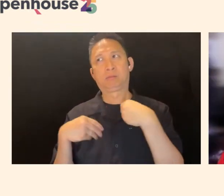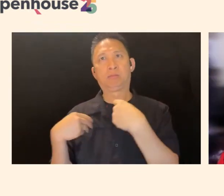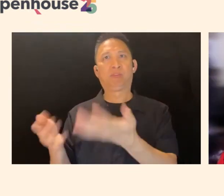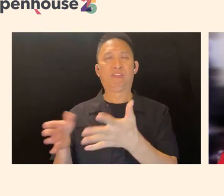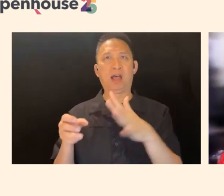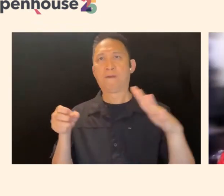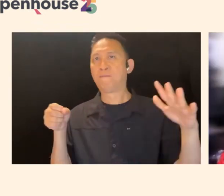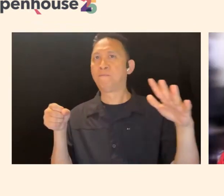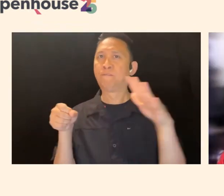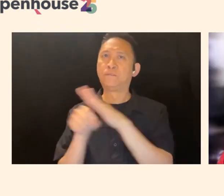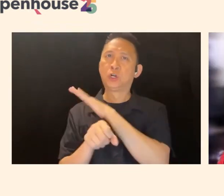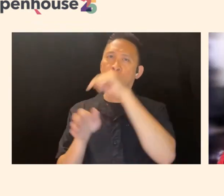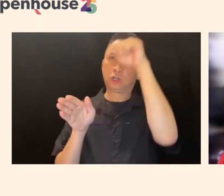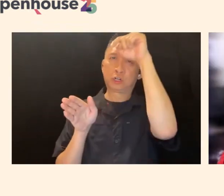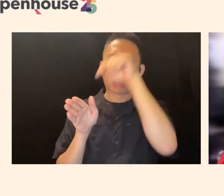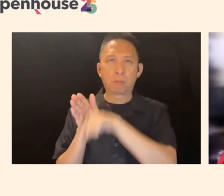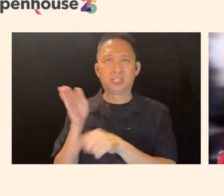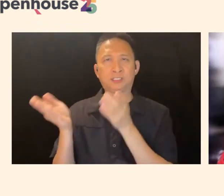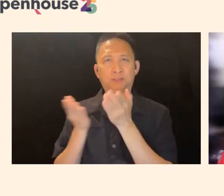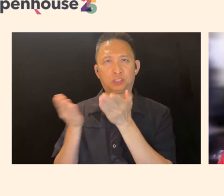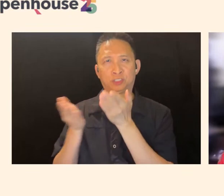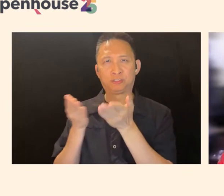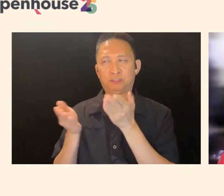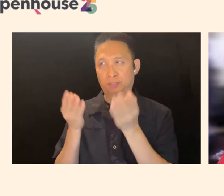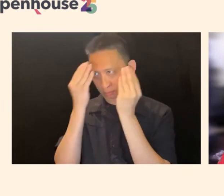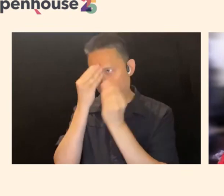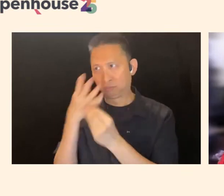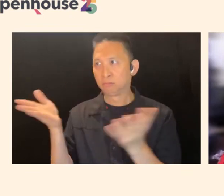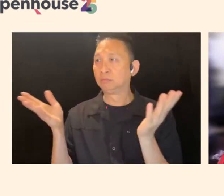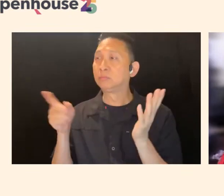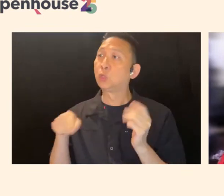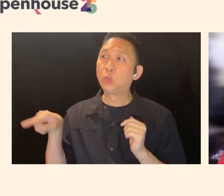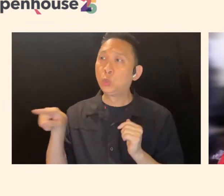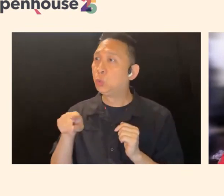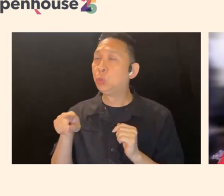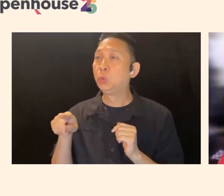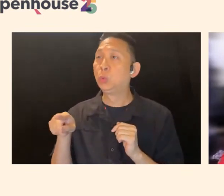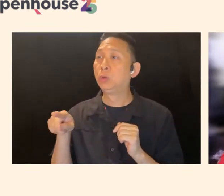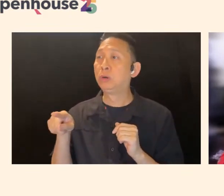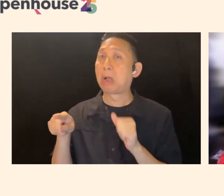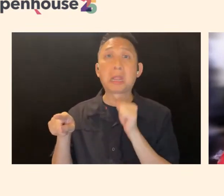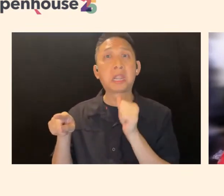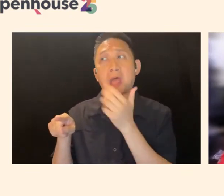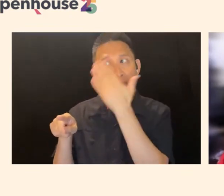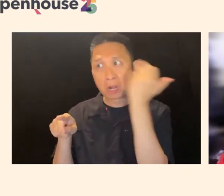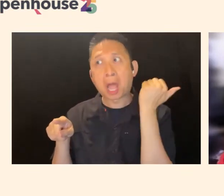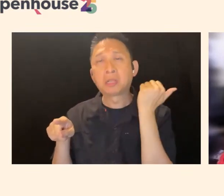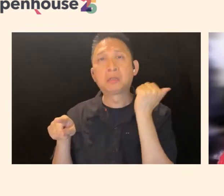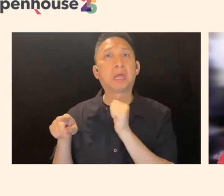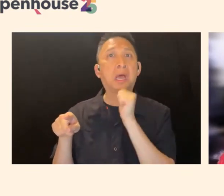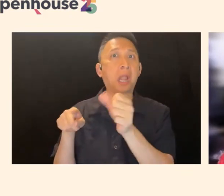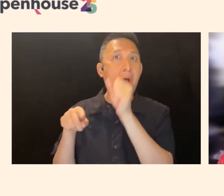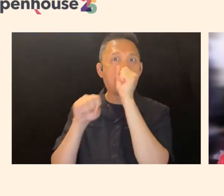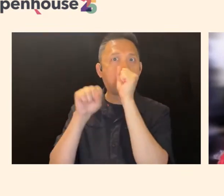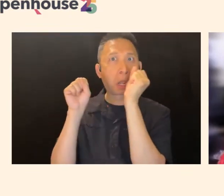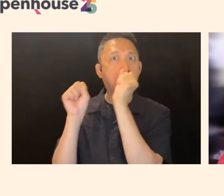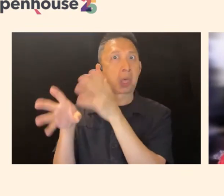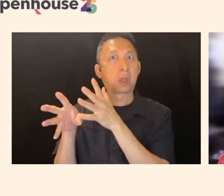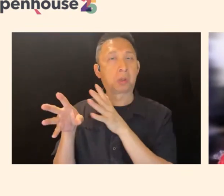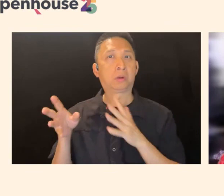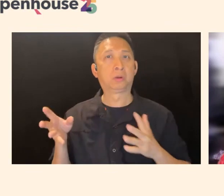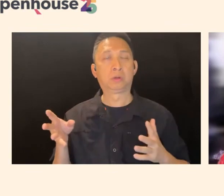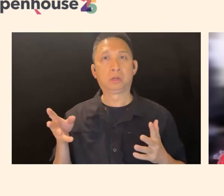you all are not forgotten. Because what I think happens is, and I hate to say it like